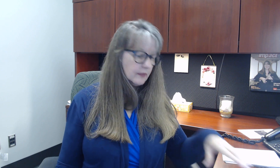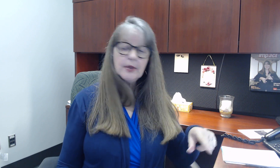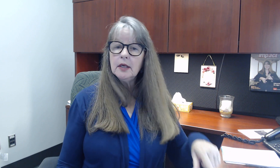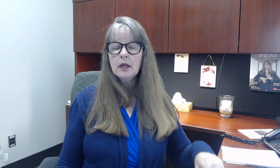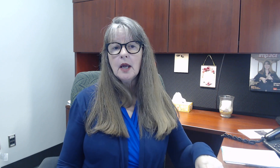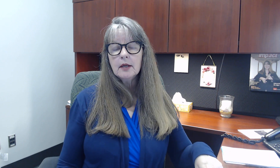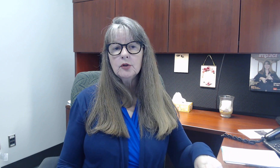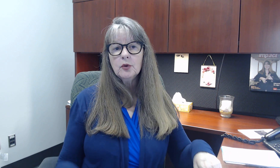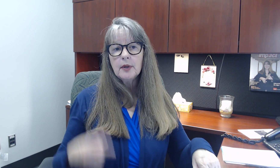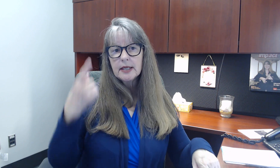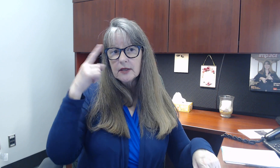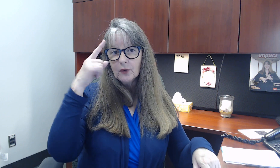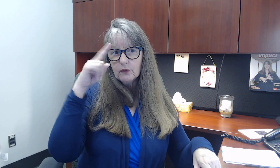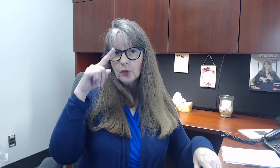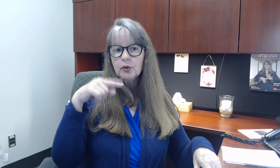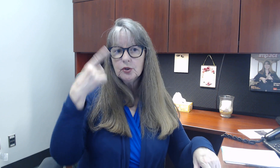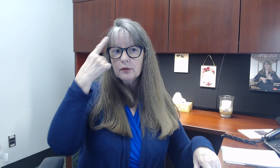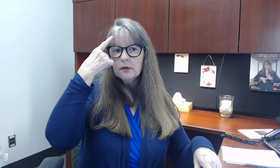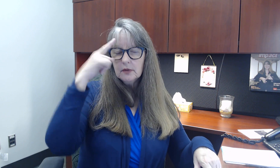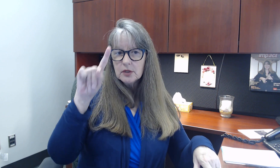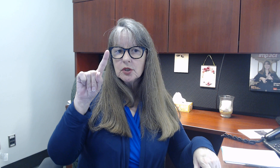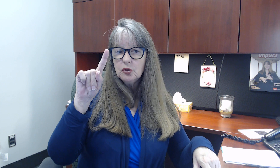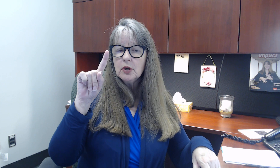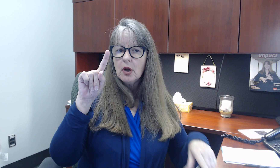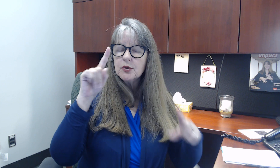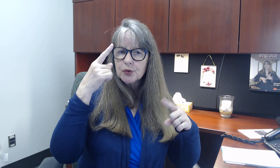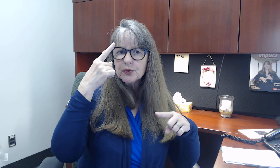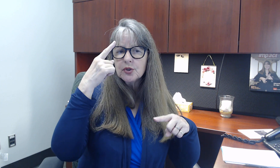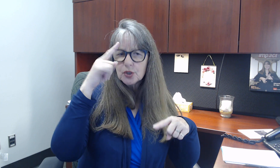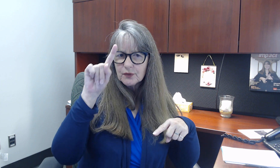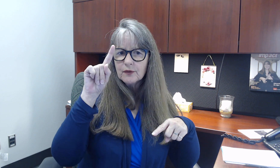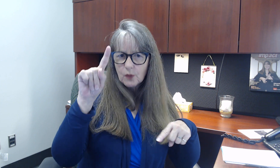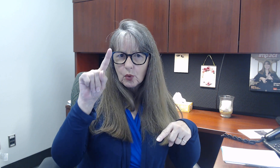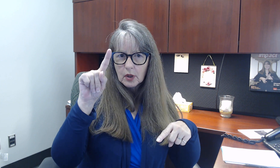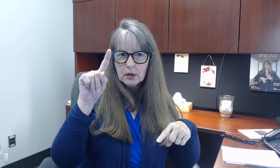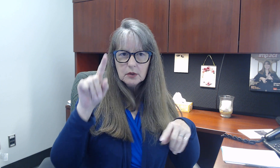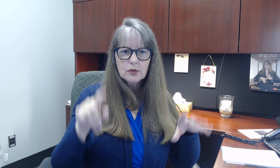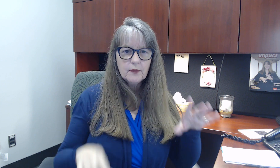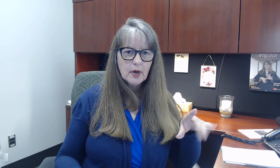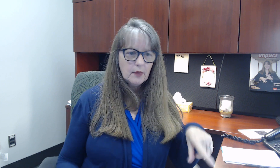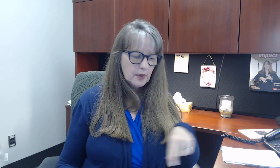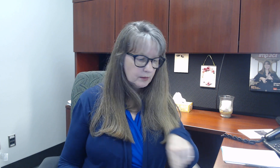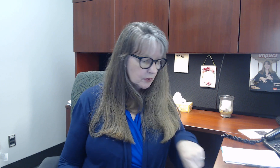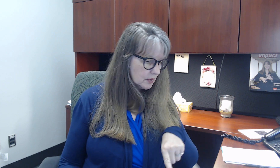Then, when I said 4, you could do this. You can also do this just for 4. So I forgot that. I'm so sorry.